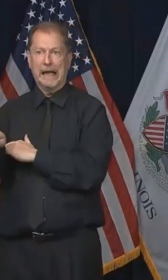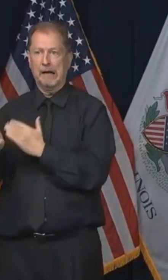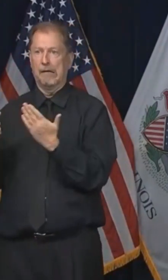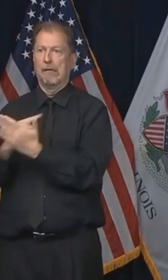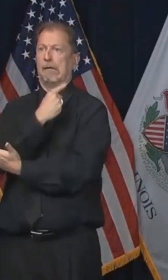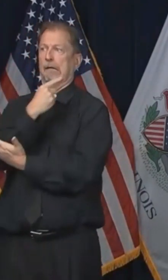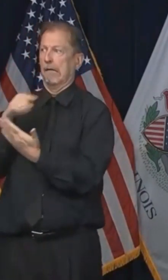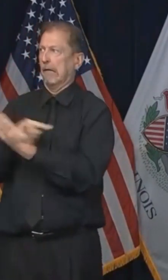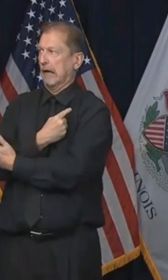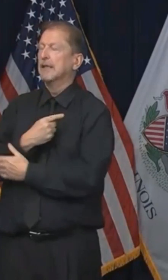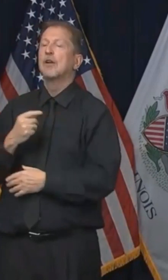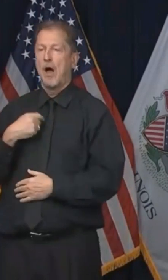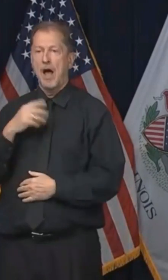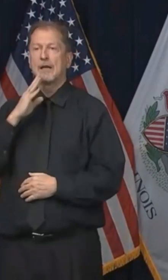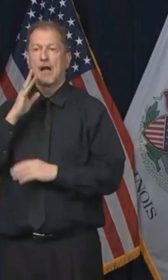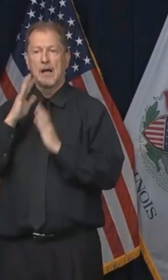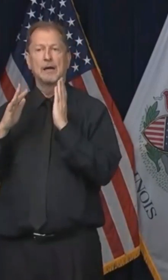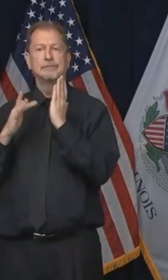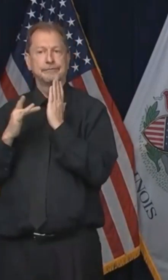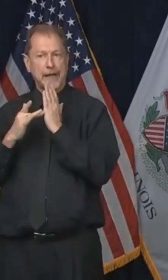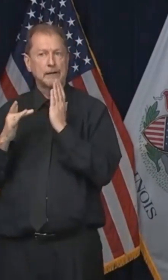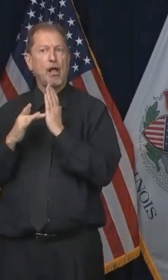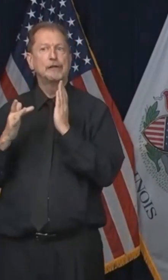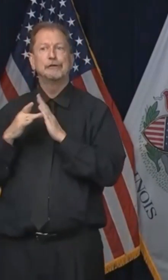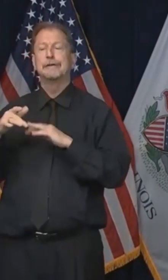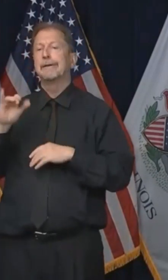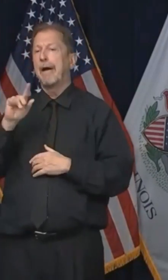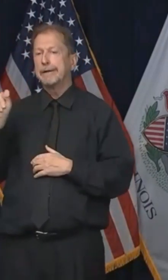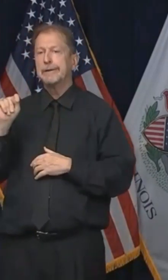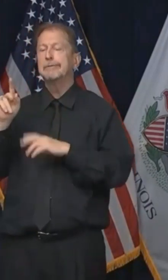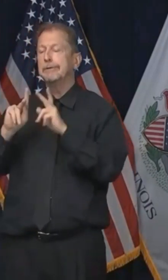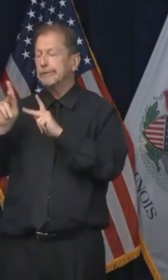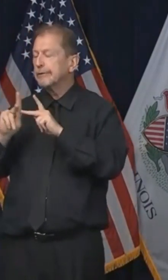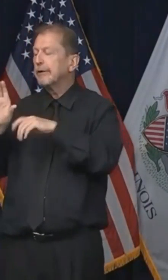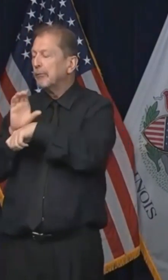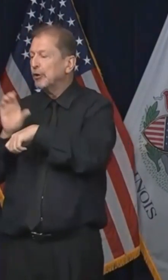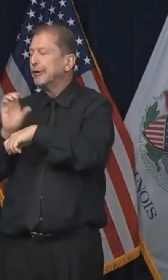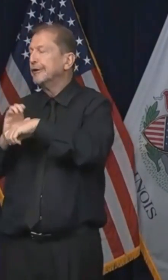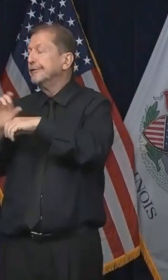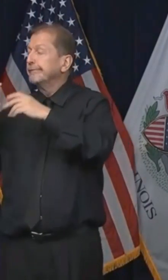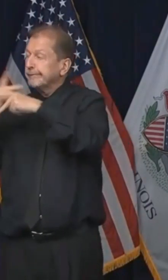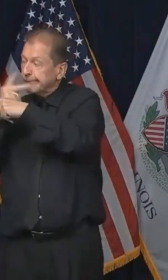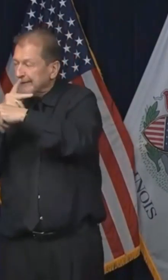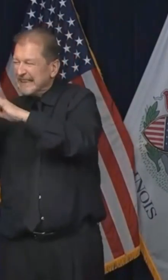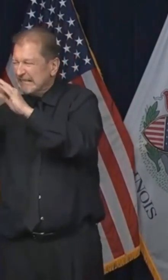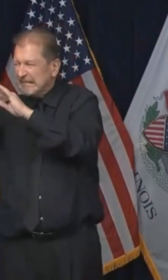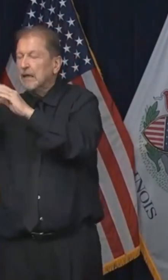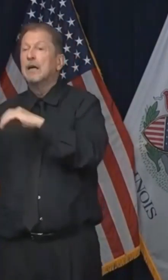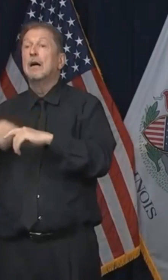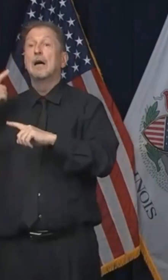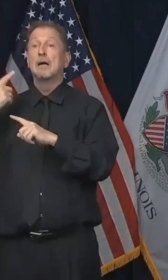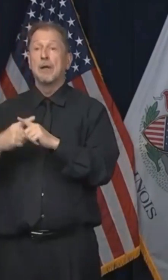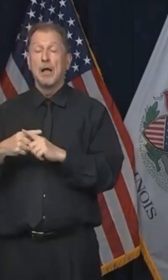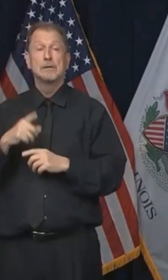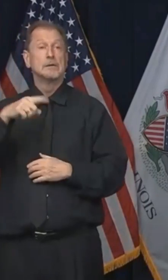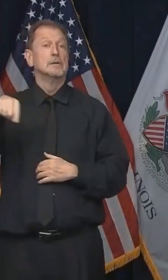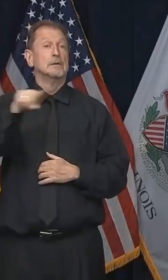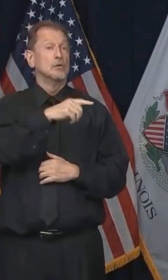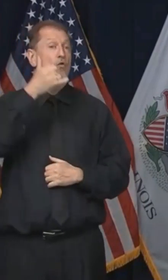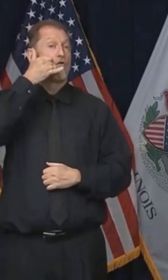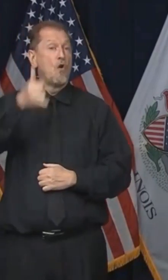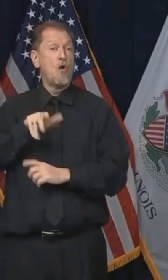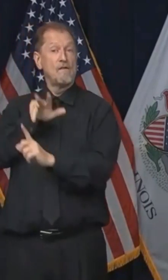is partly responsible, talking with IDES staff, which is partly responsible. And then we've also asked the public, to those who are filing,